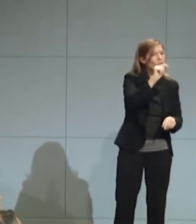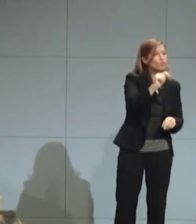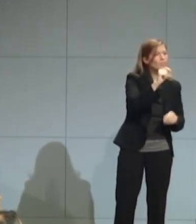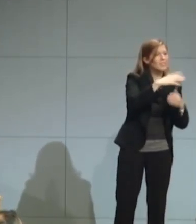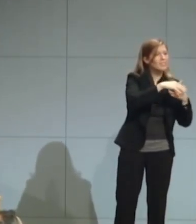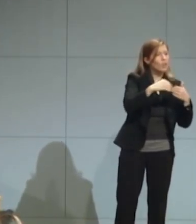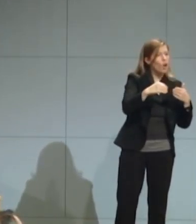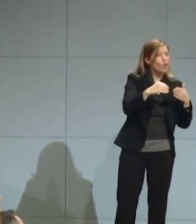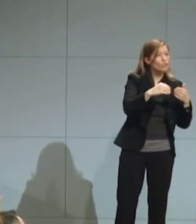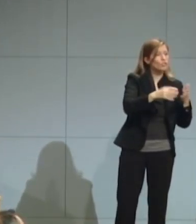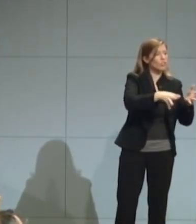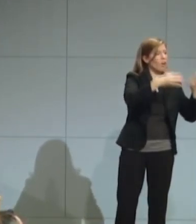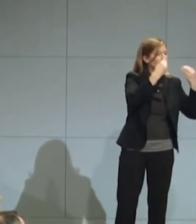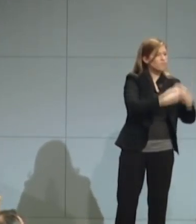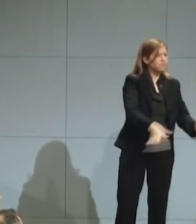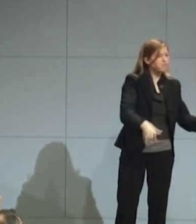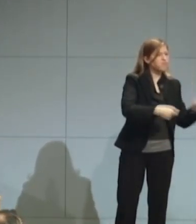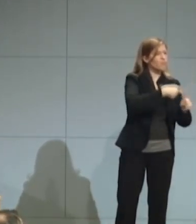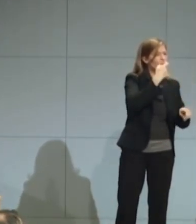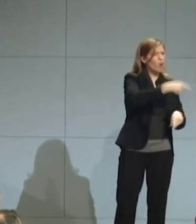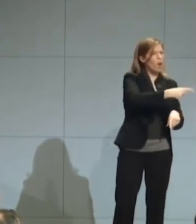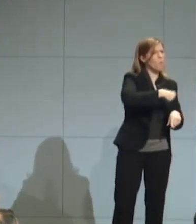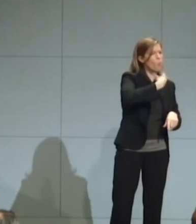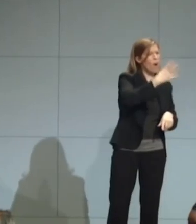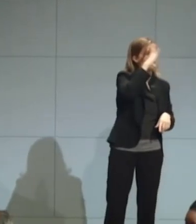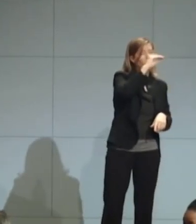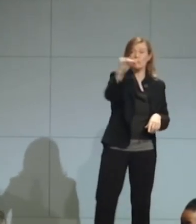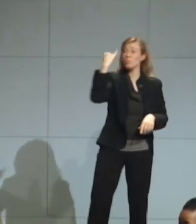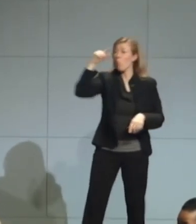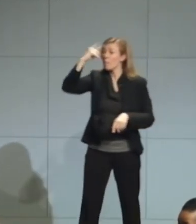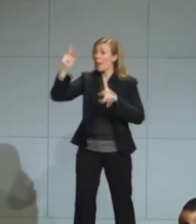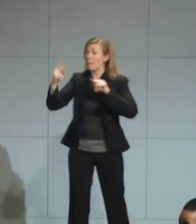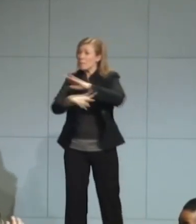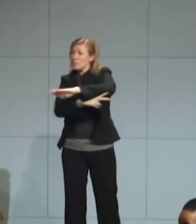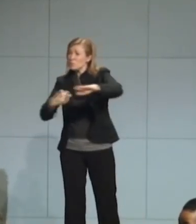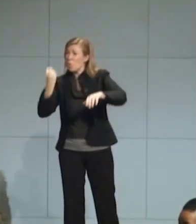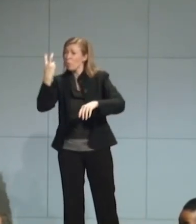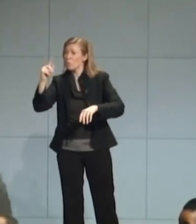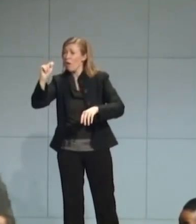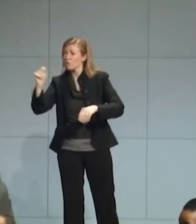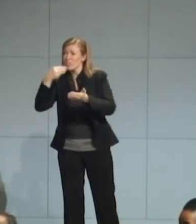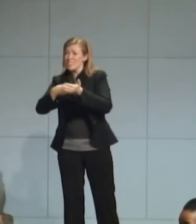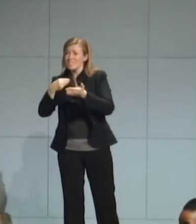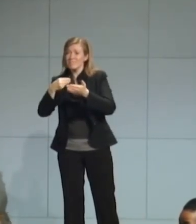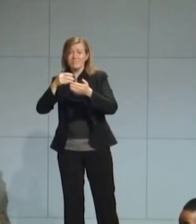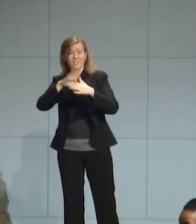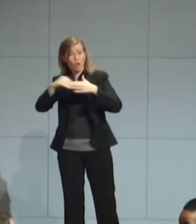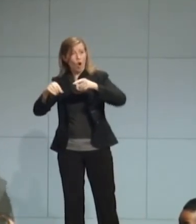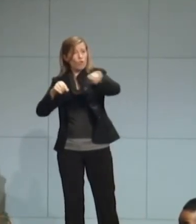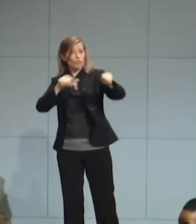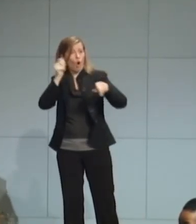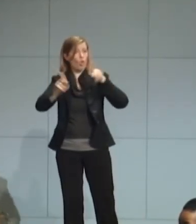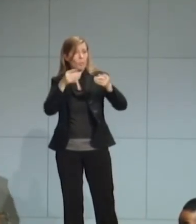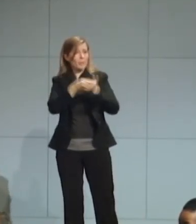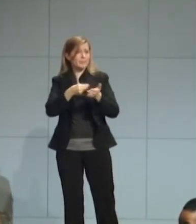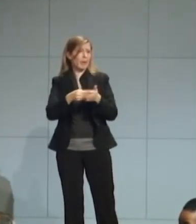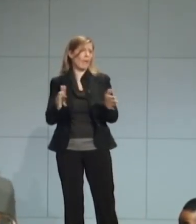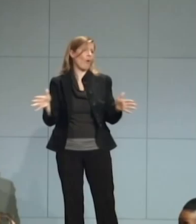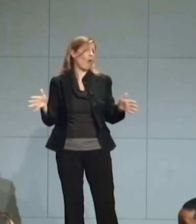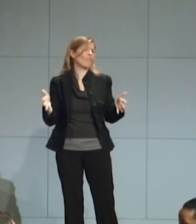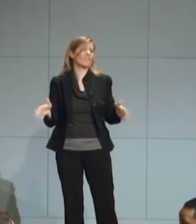You can't hand down that property to one's children or grandchildren. And so what becomes a